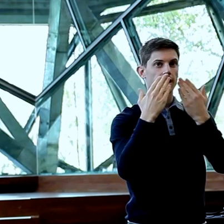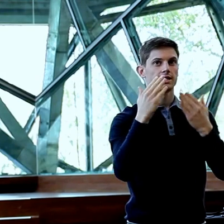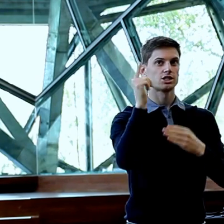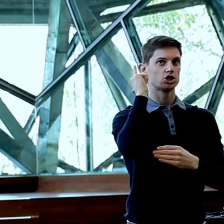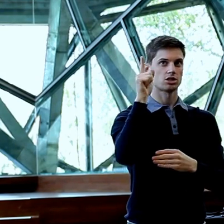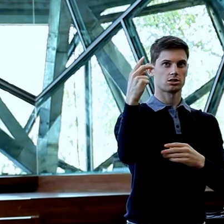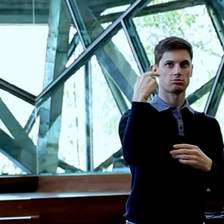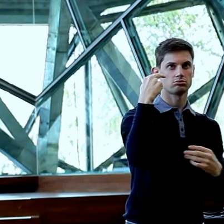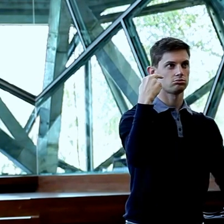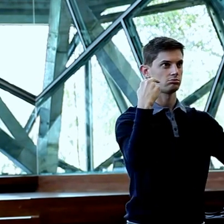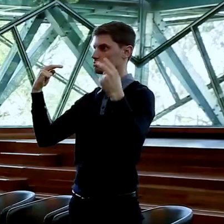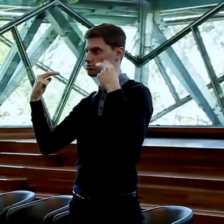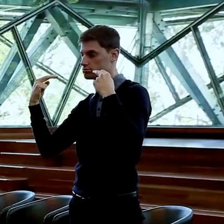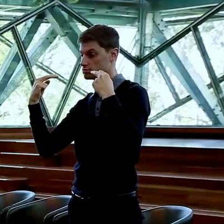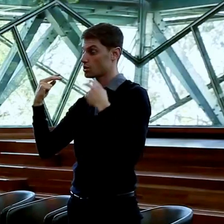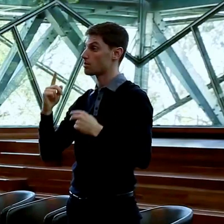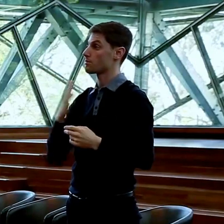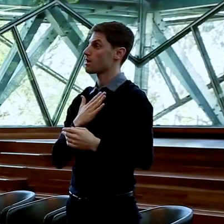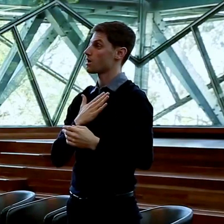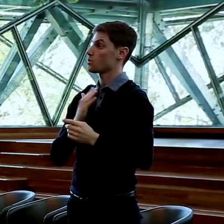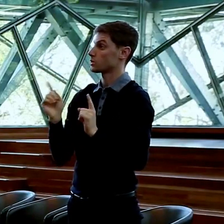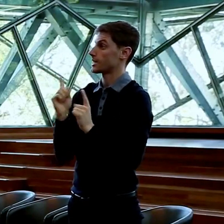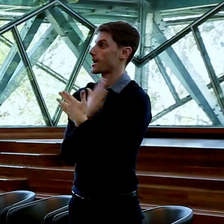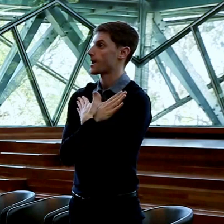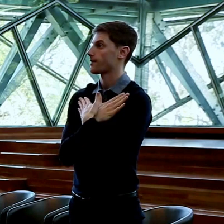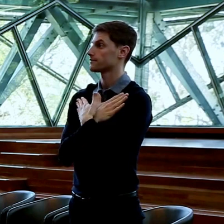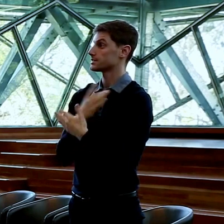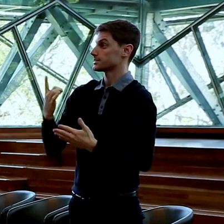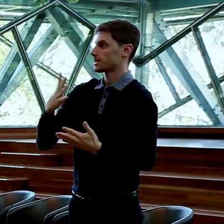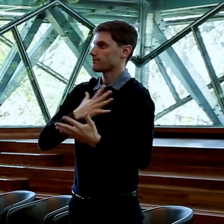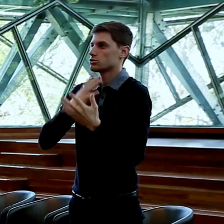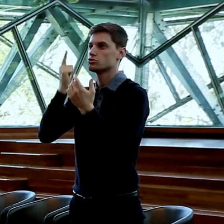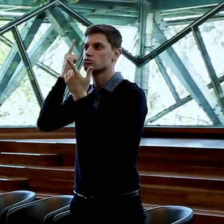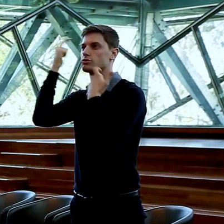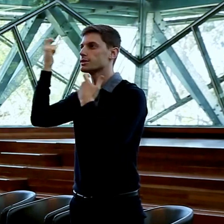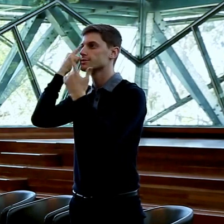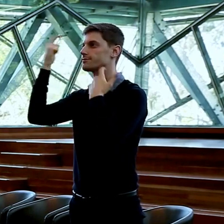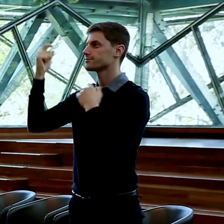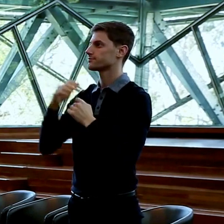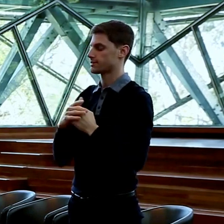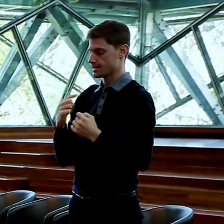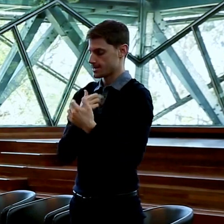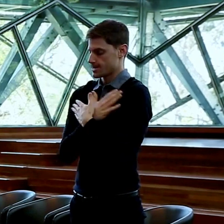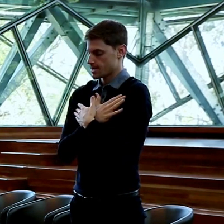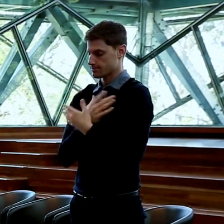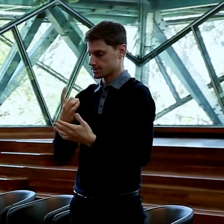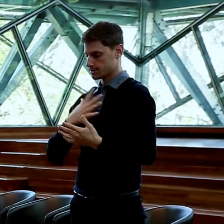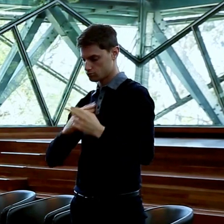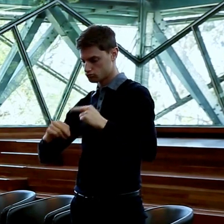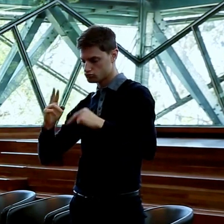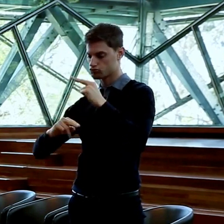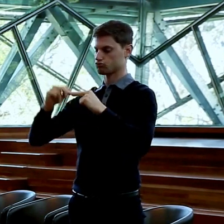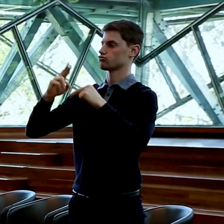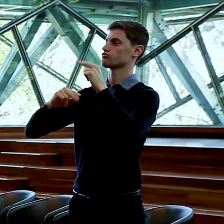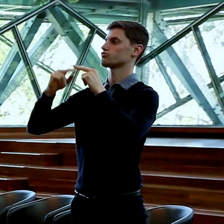identified something that I absolutely loved, and that was creativity. I loved building things.